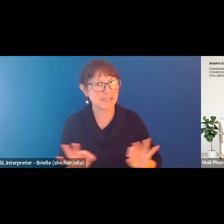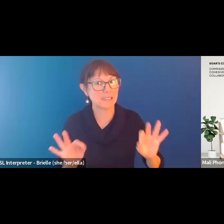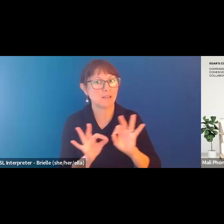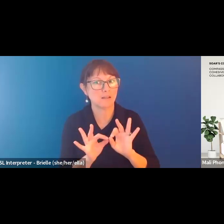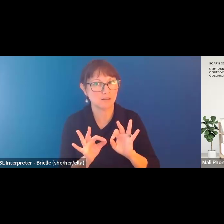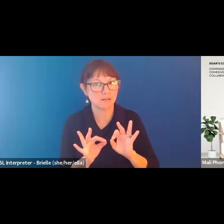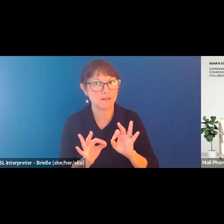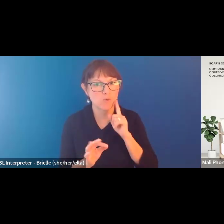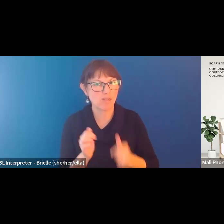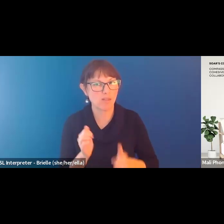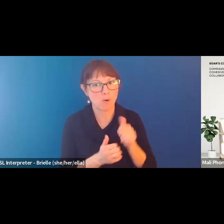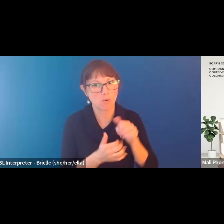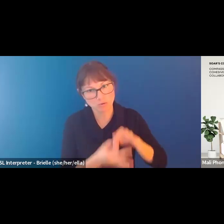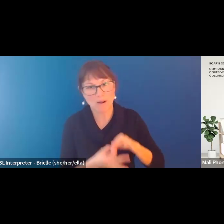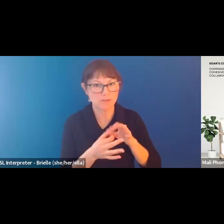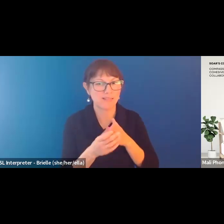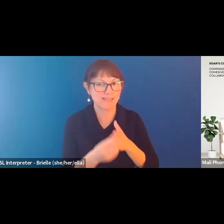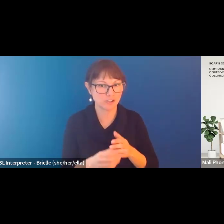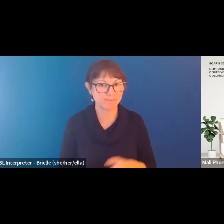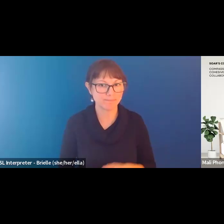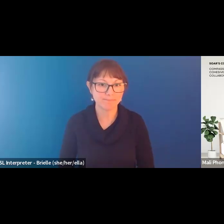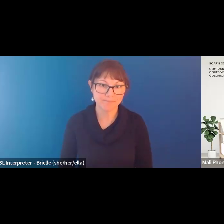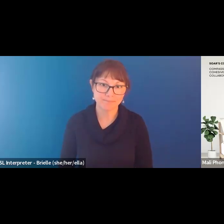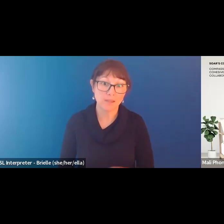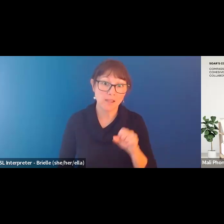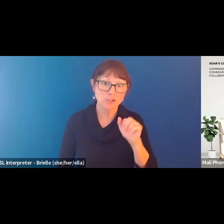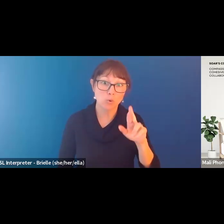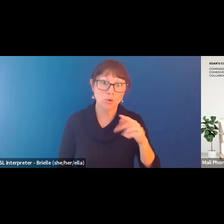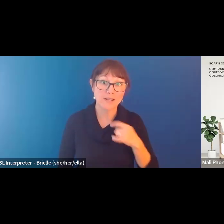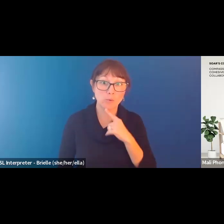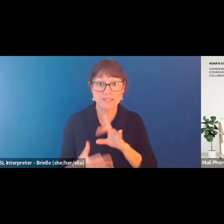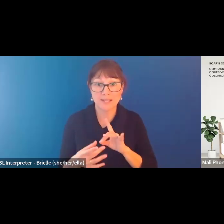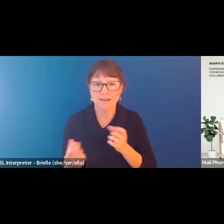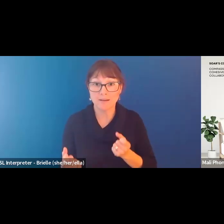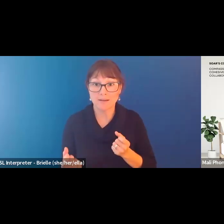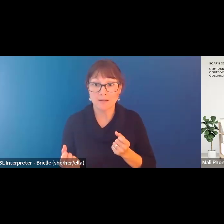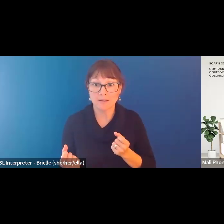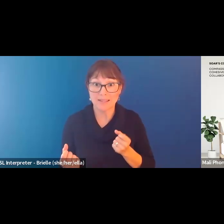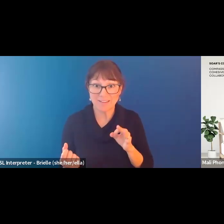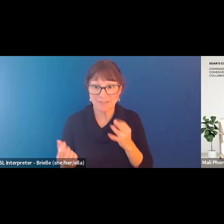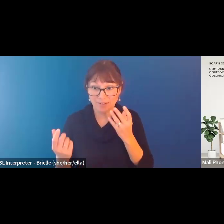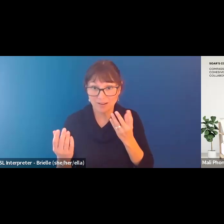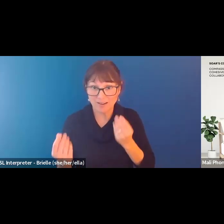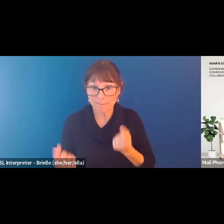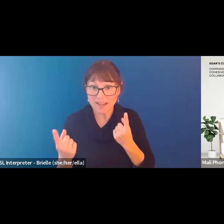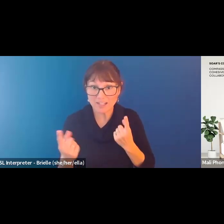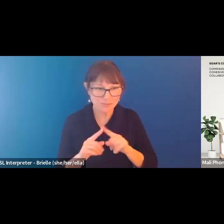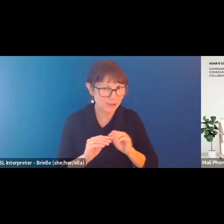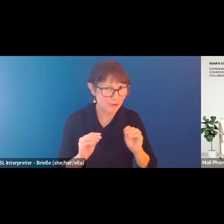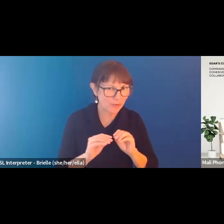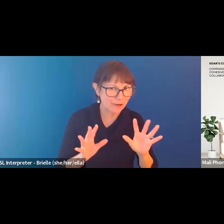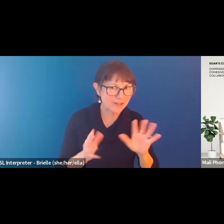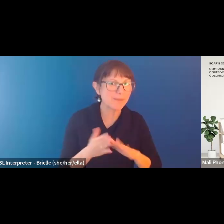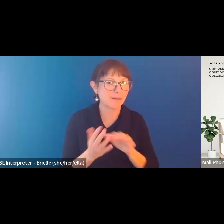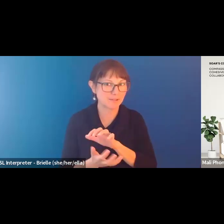most grounded leadership. At SOAR, we often say compassion without clarity can lead to confusion, but clarity